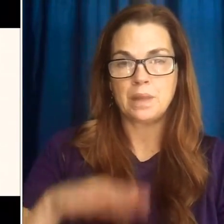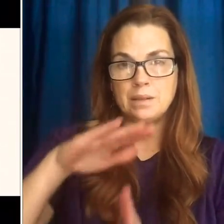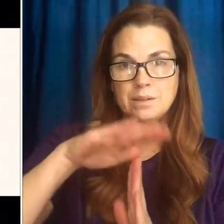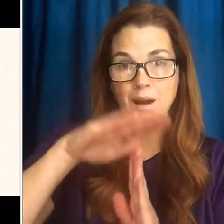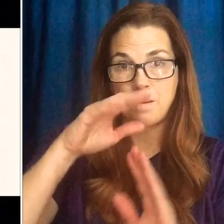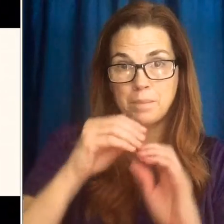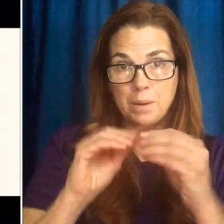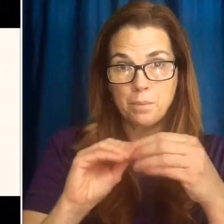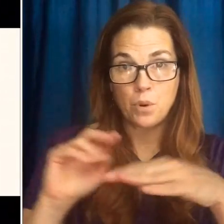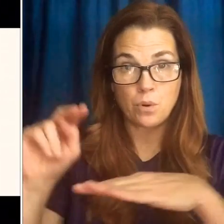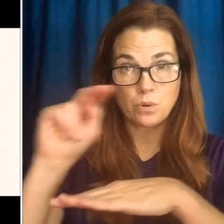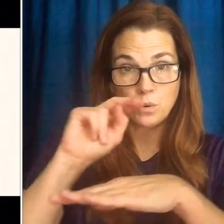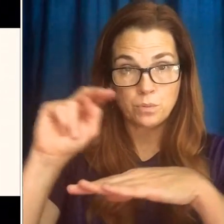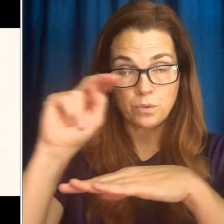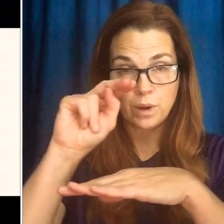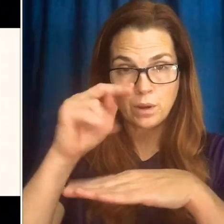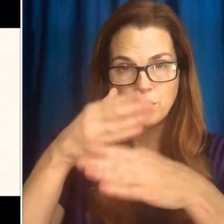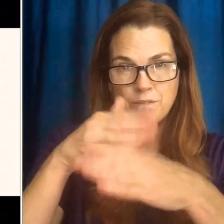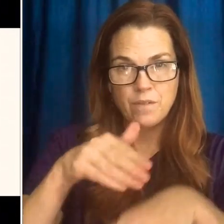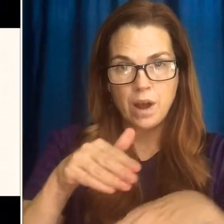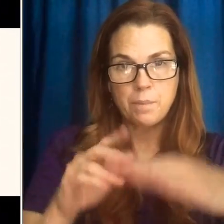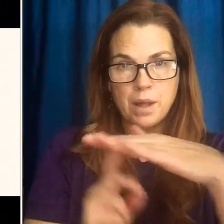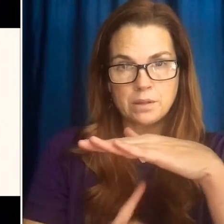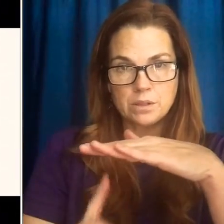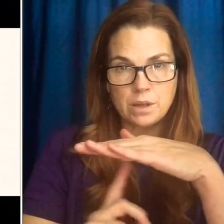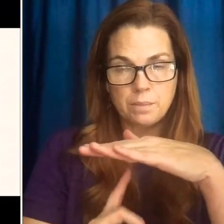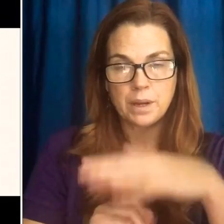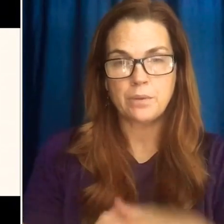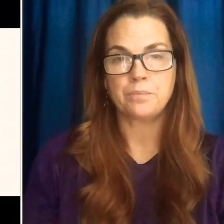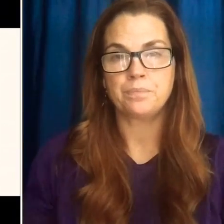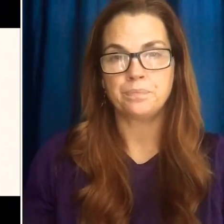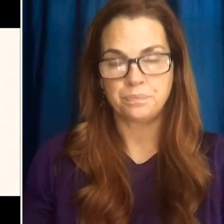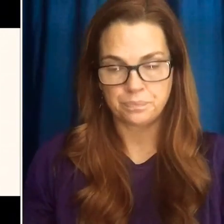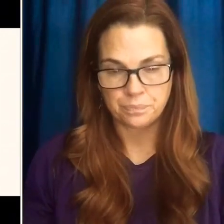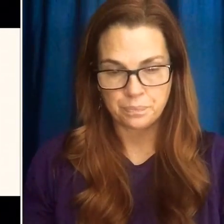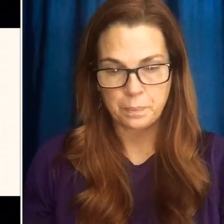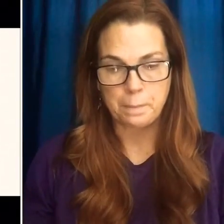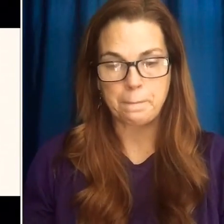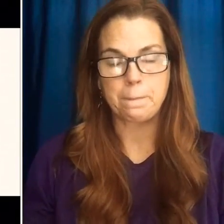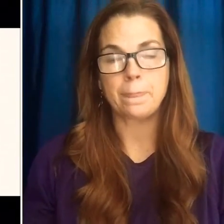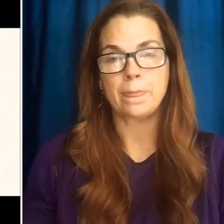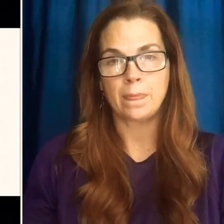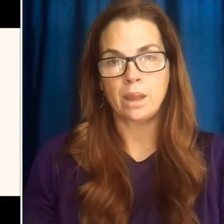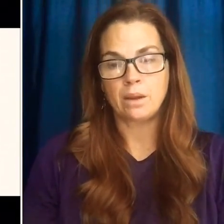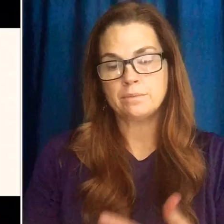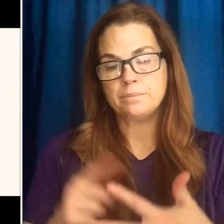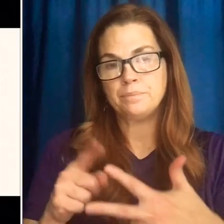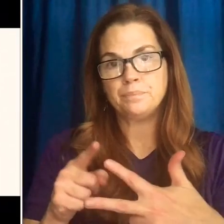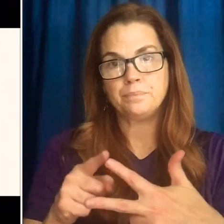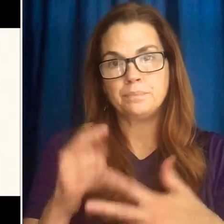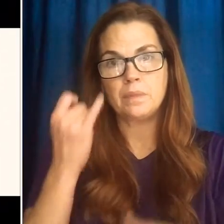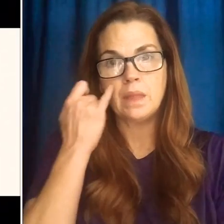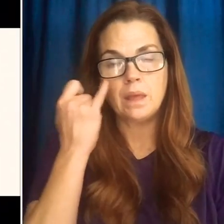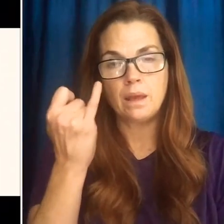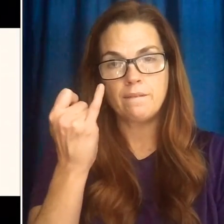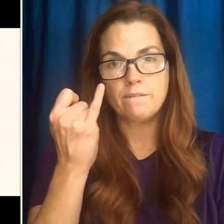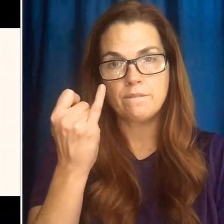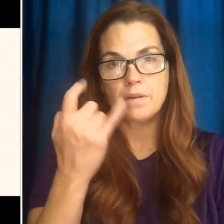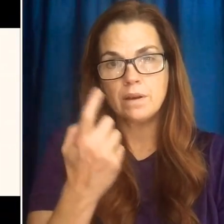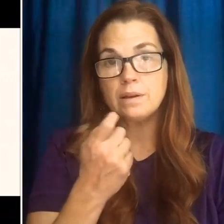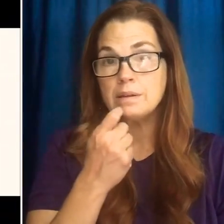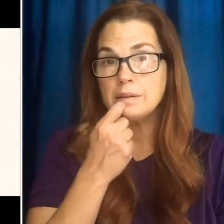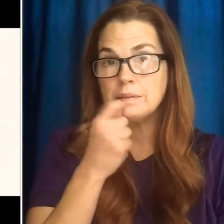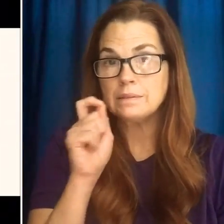Second, if I get a decimal that repeats, say for example something that looks